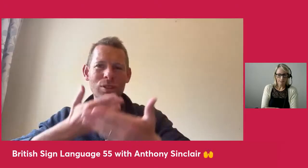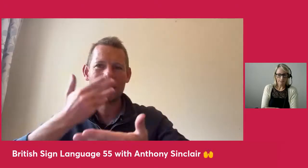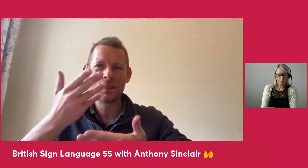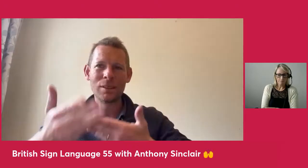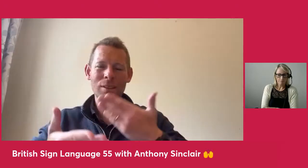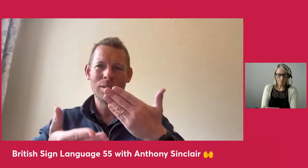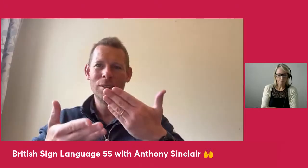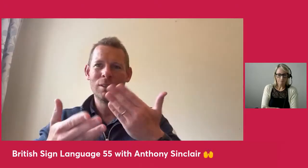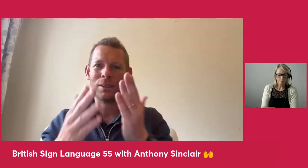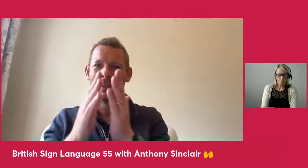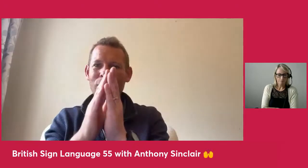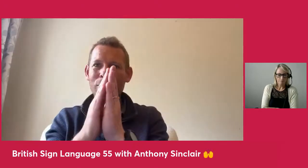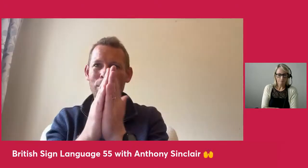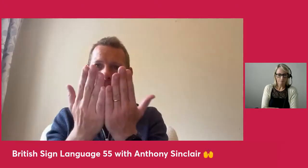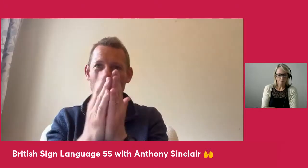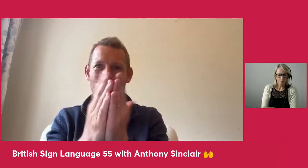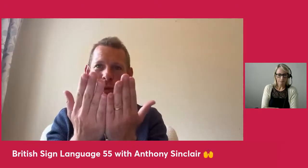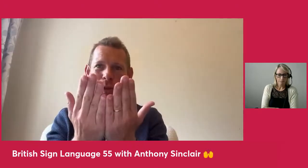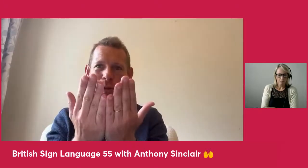story,